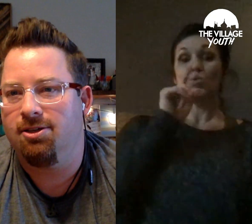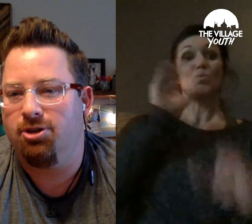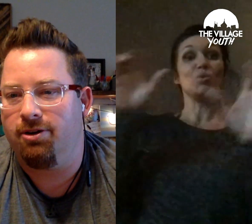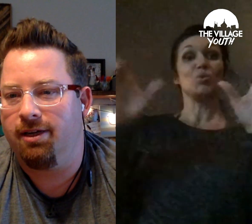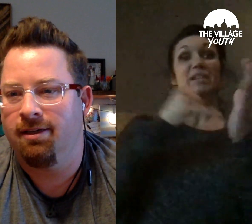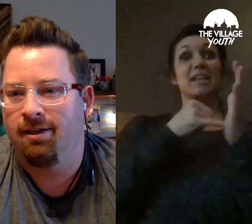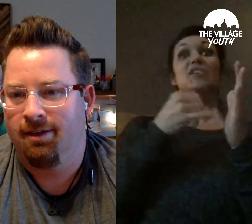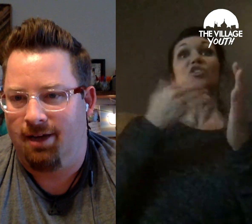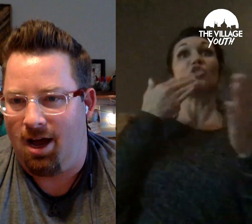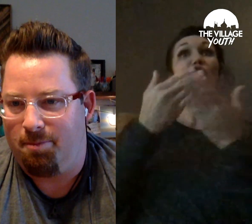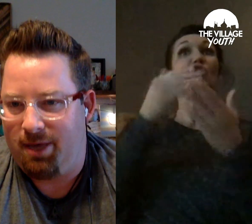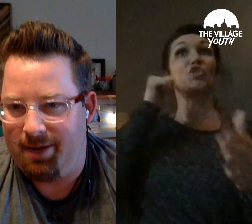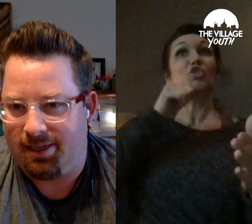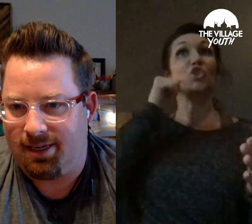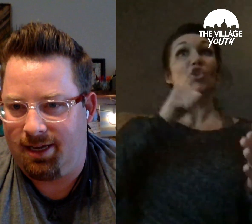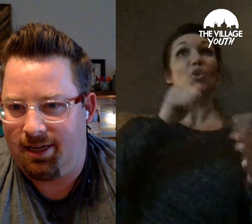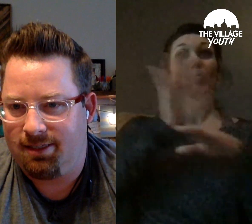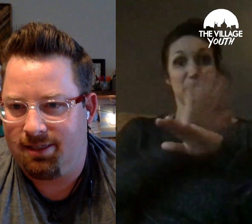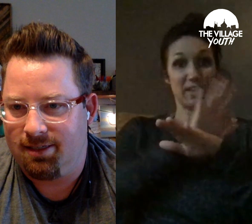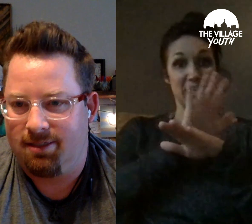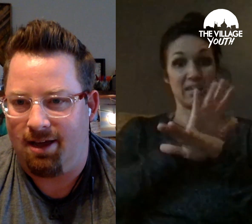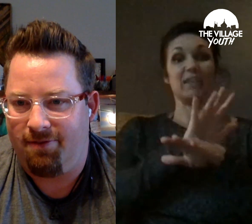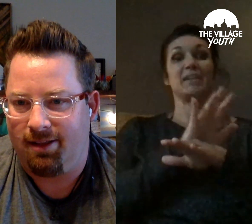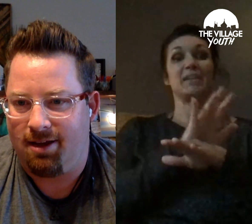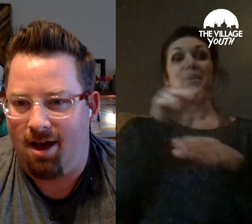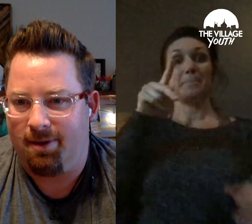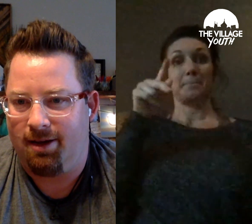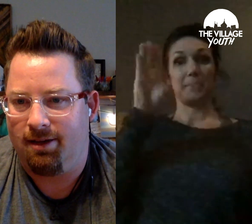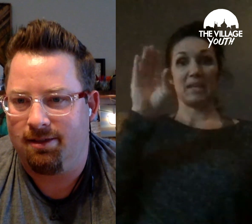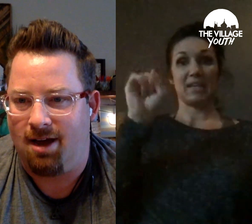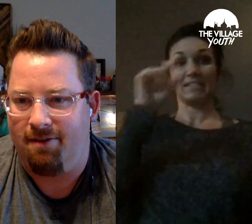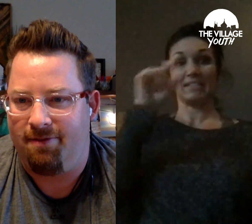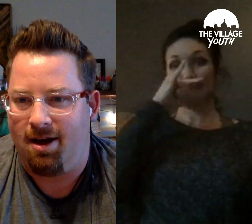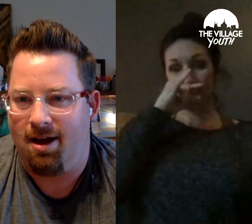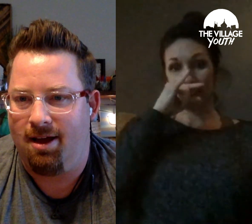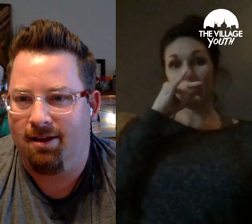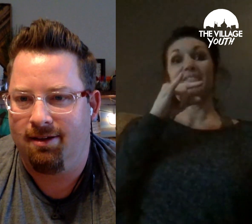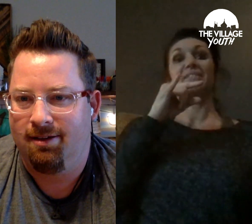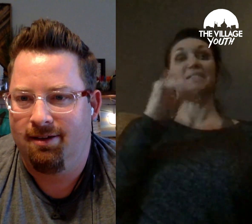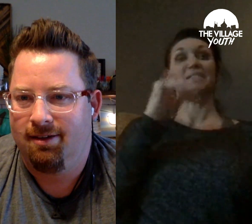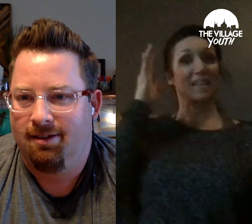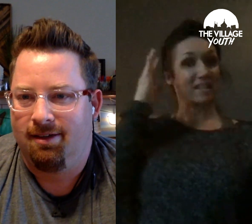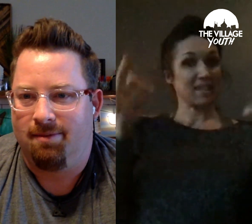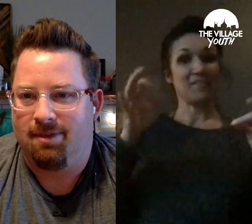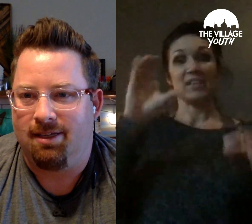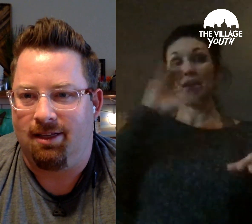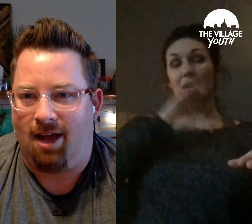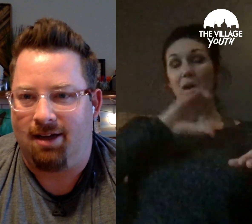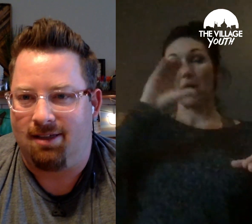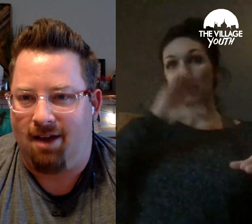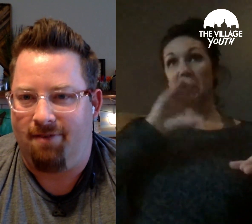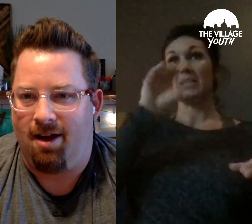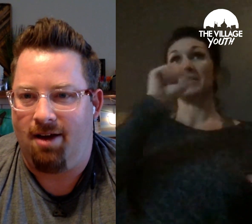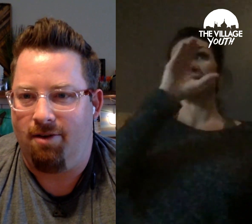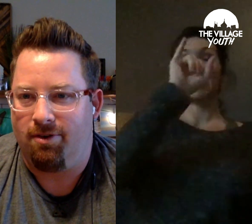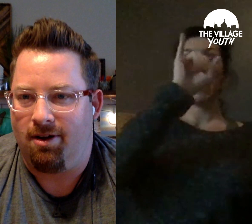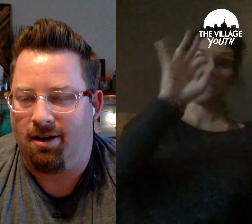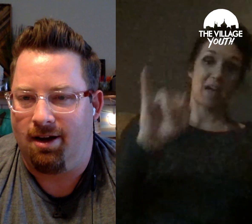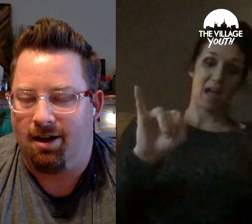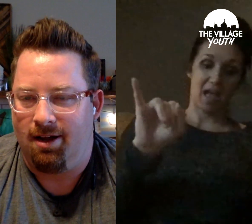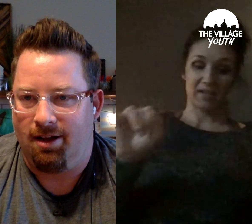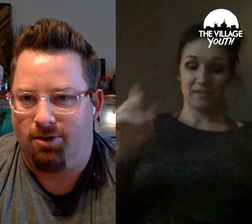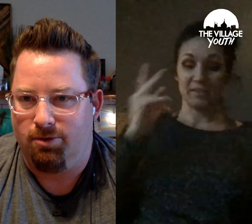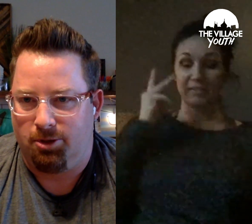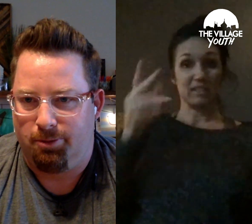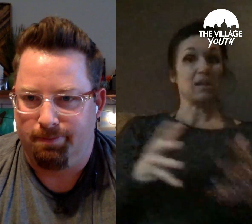I see you, Jody. PBS Kids, definitely comedy. Sci-fi. Yes. Seeing a lot of sci-fi over